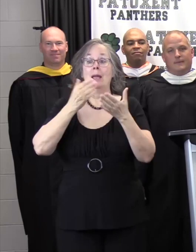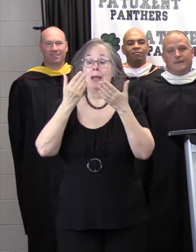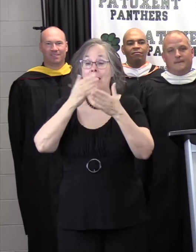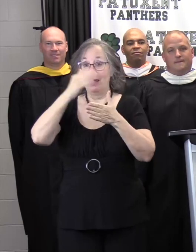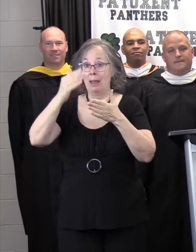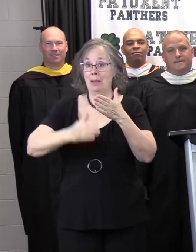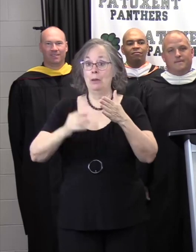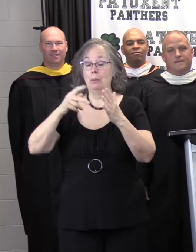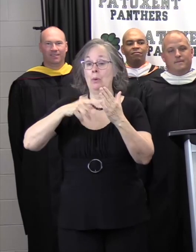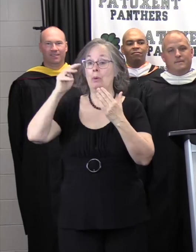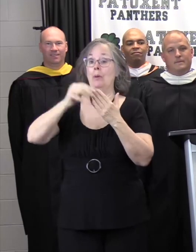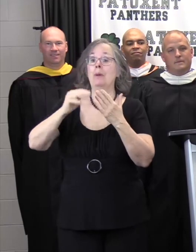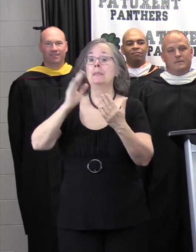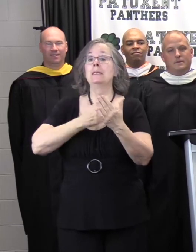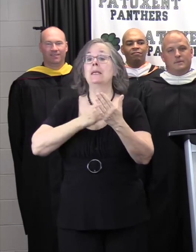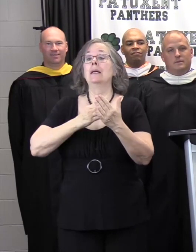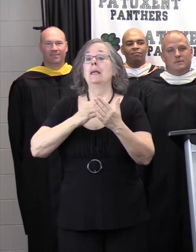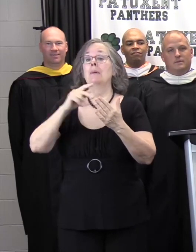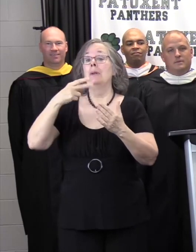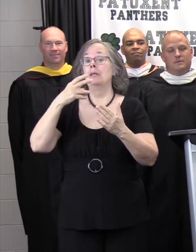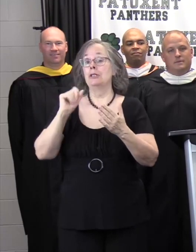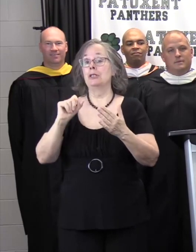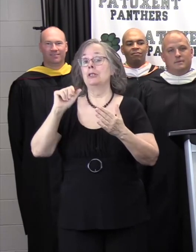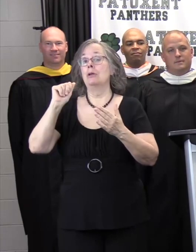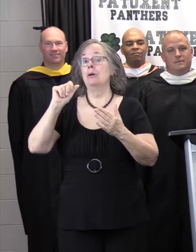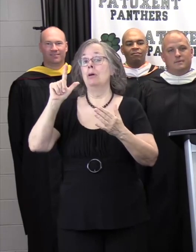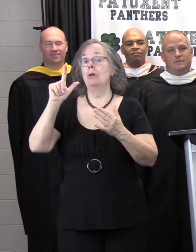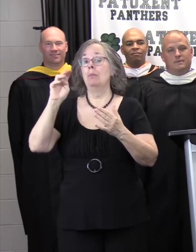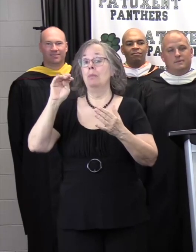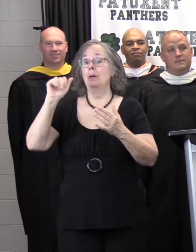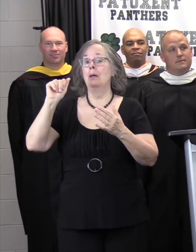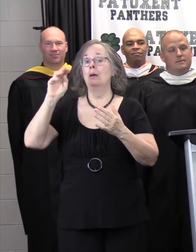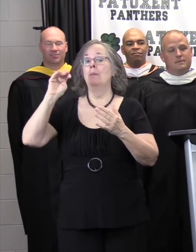with the singing of Patuxent High School's alma mater performed by the